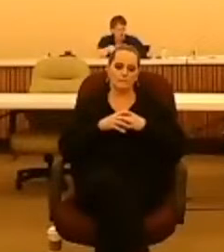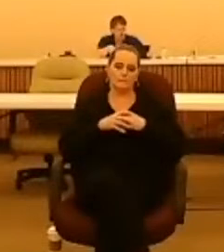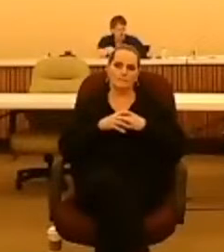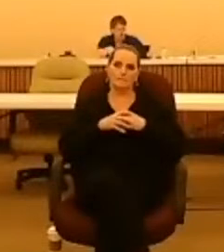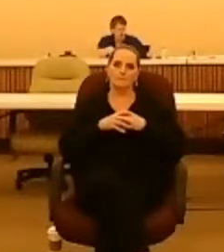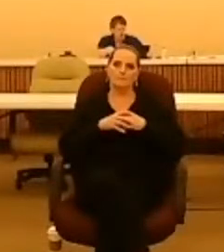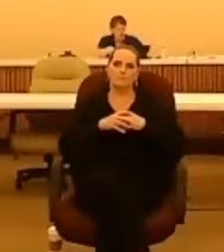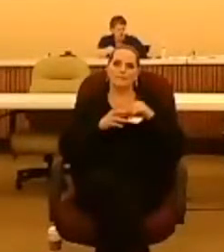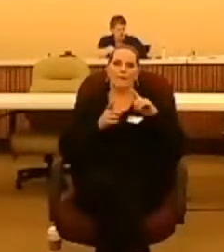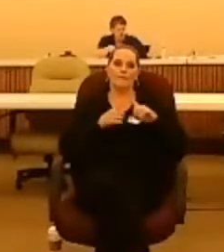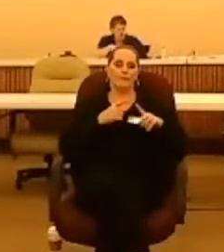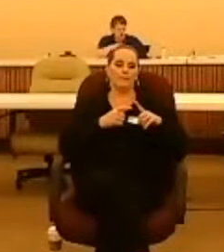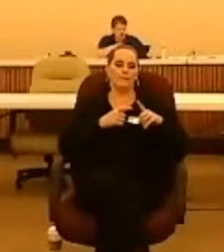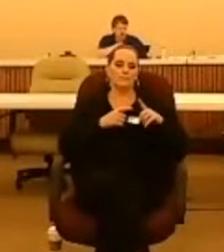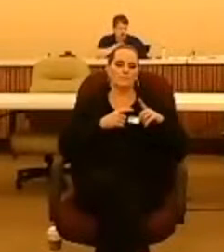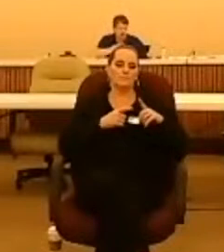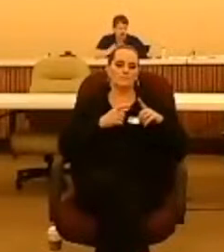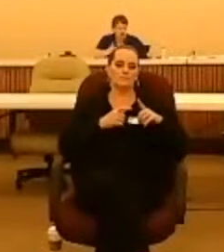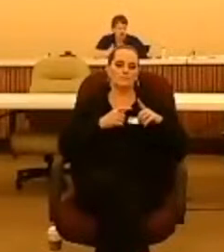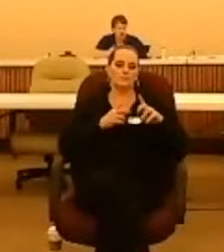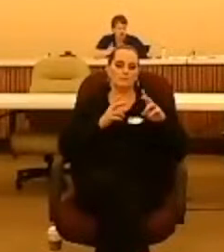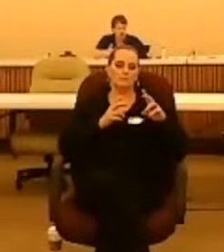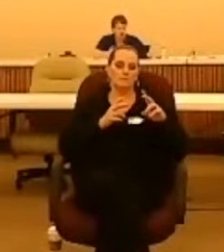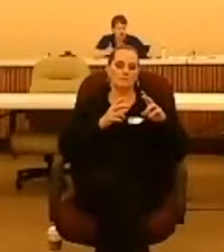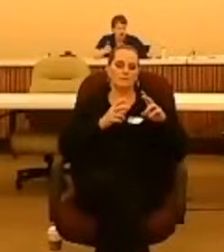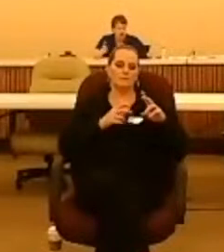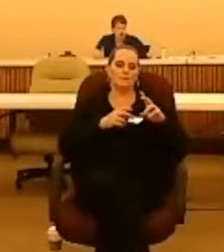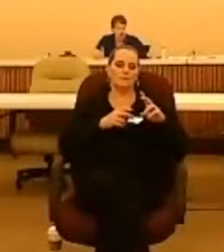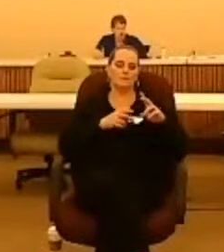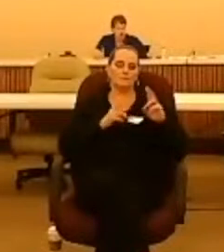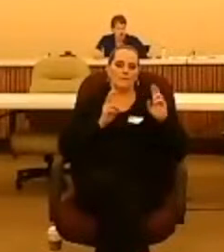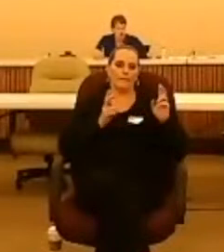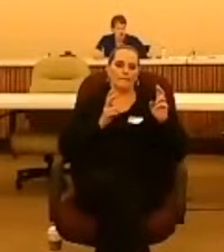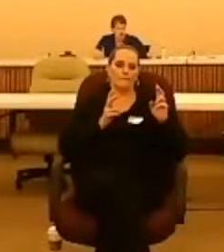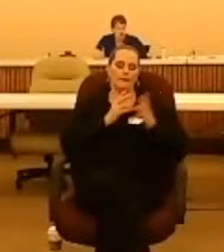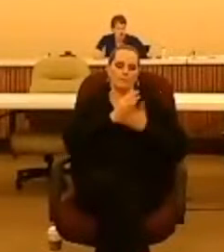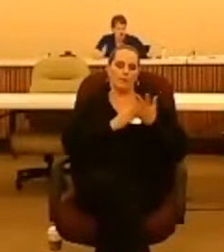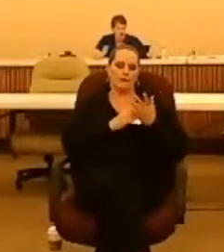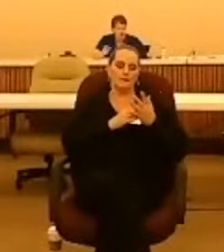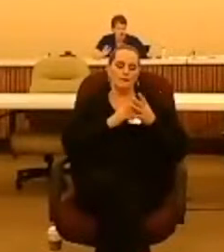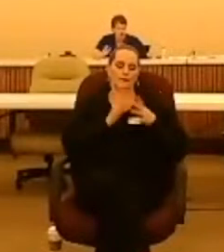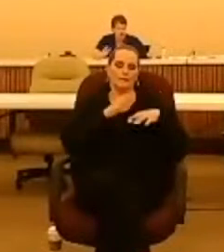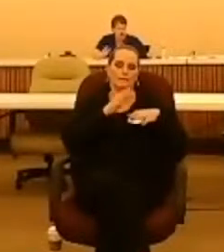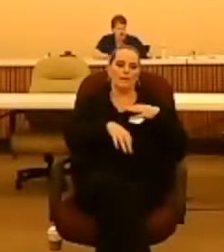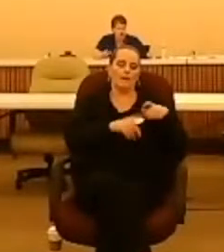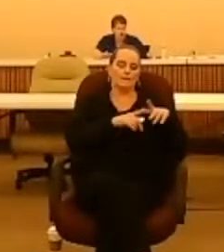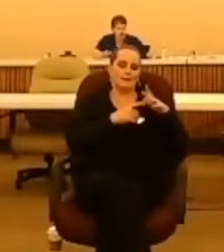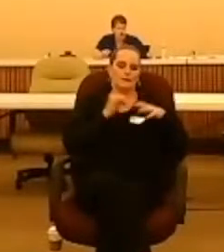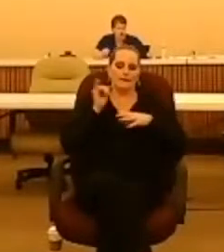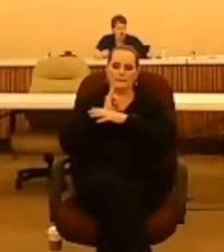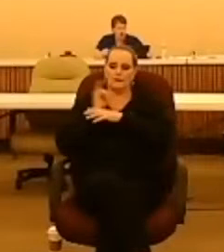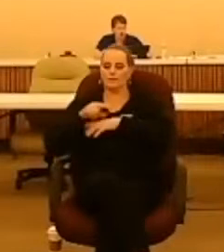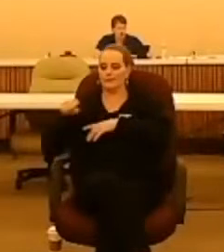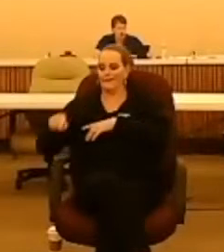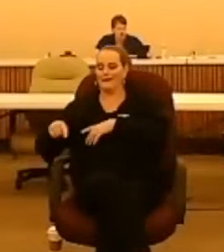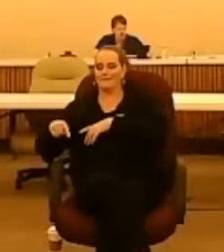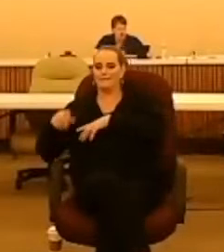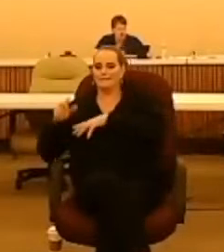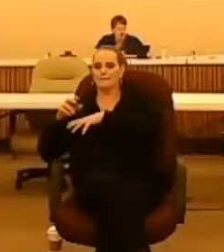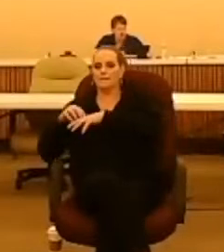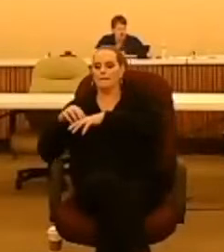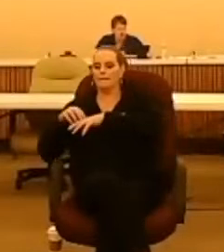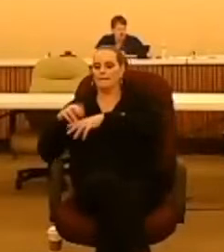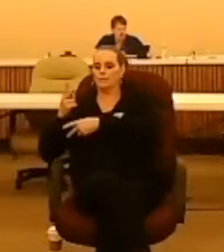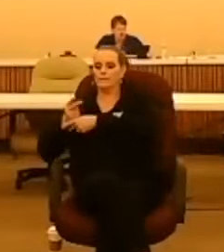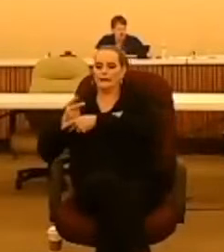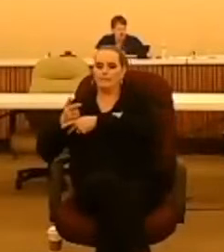their phasing plan, since they're delaying the start of the industrial, it has to stay natural until such a time as they